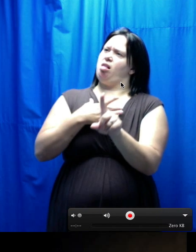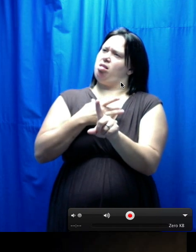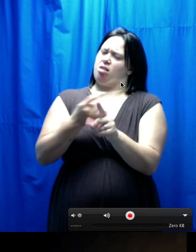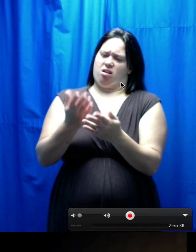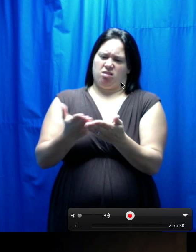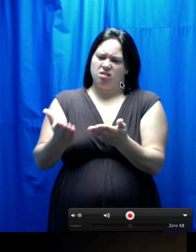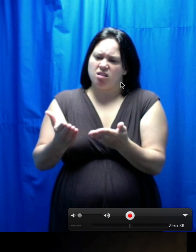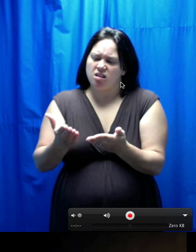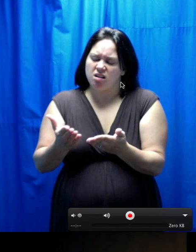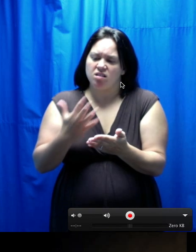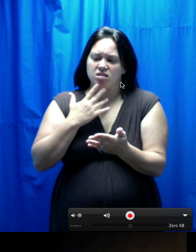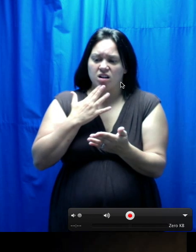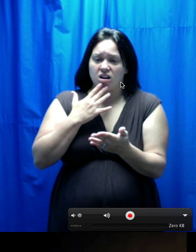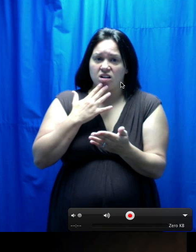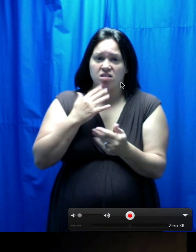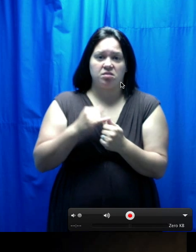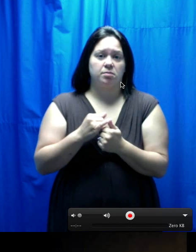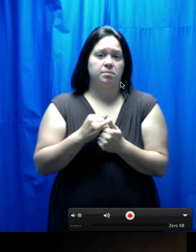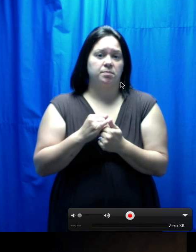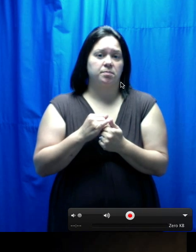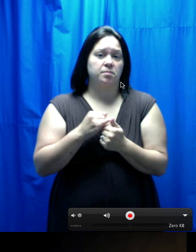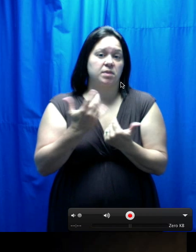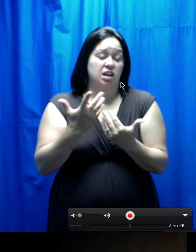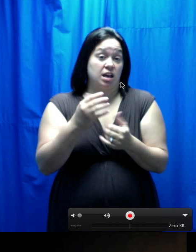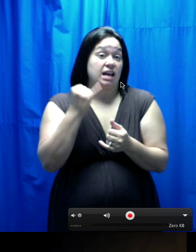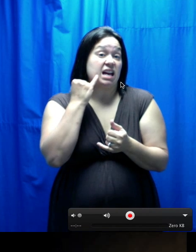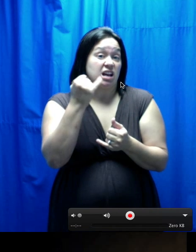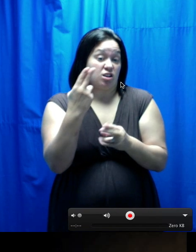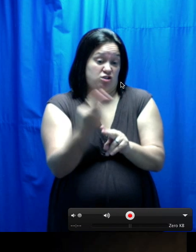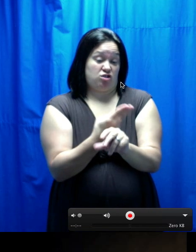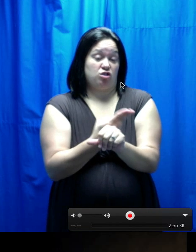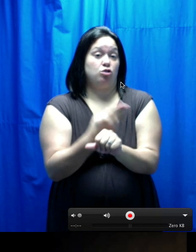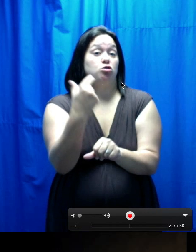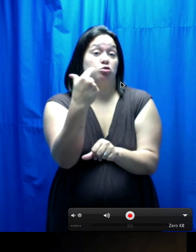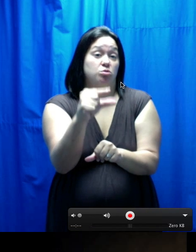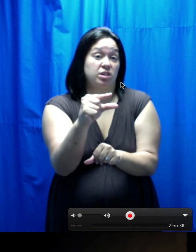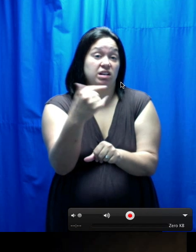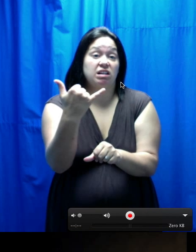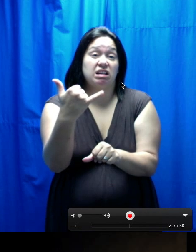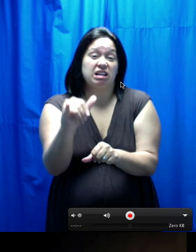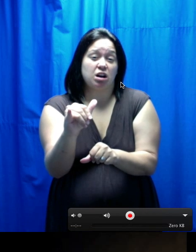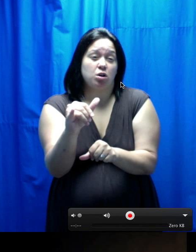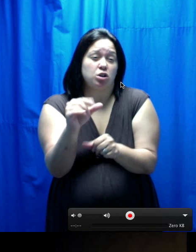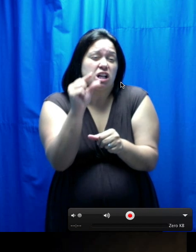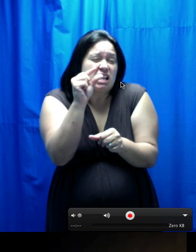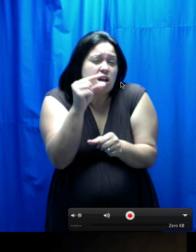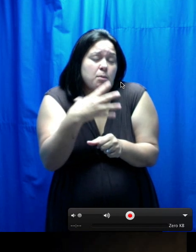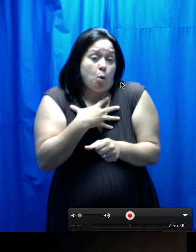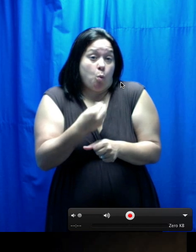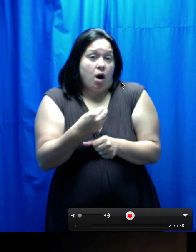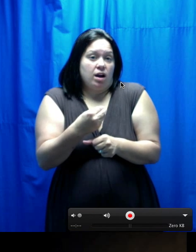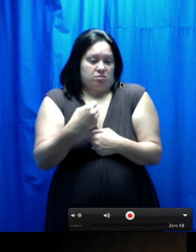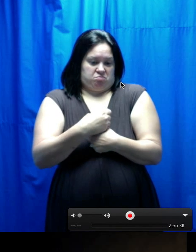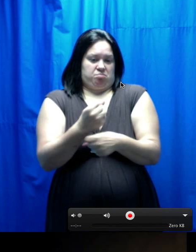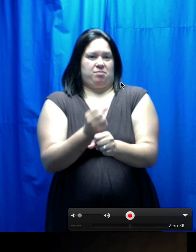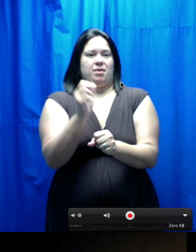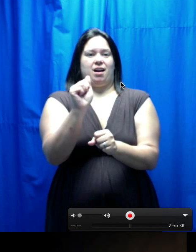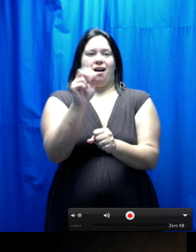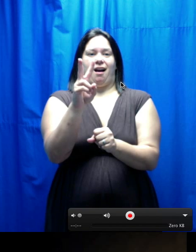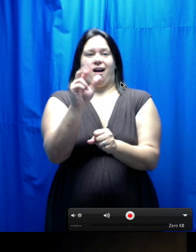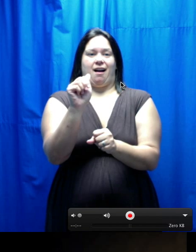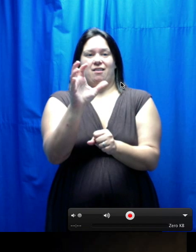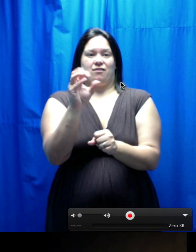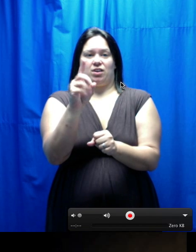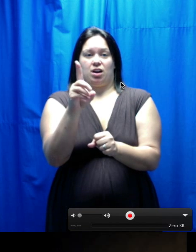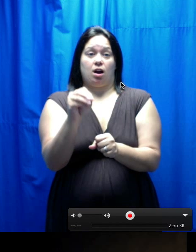object. A green in the shade of an avocado is a combination of green, yellow, and a bit of white, for example. Or you can base on the object